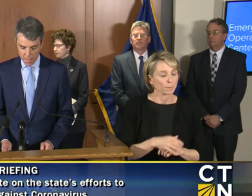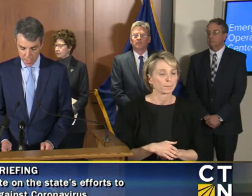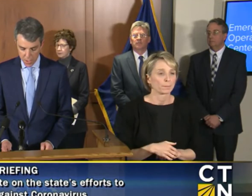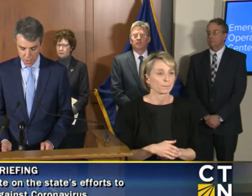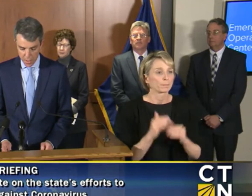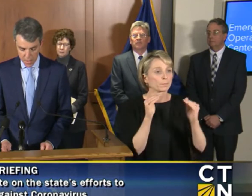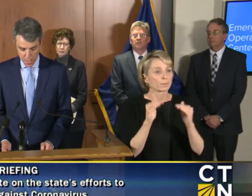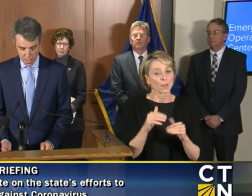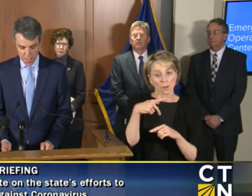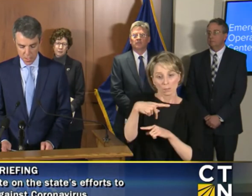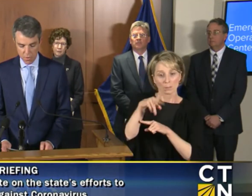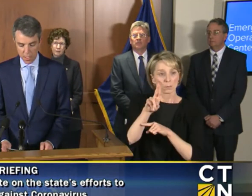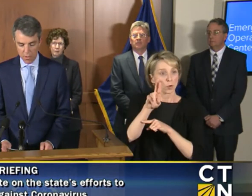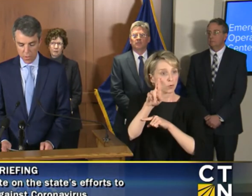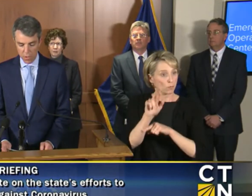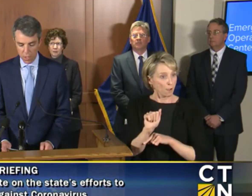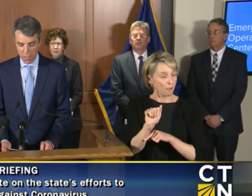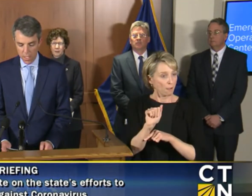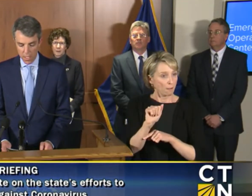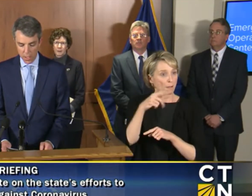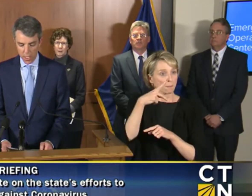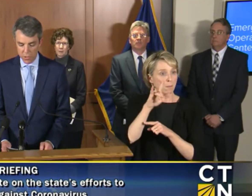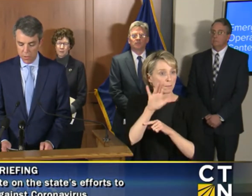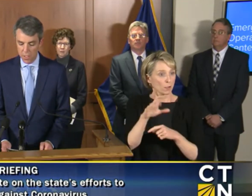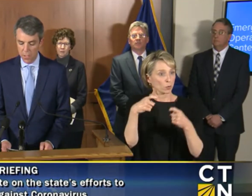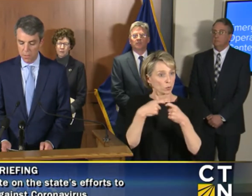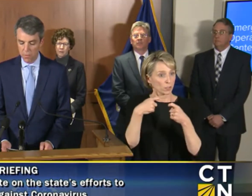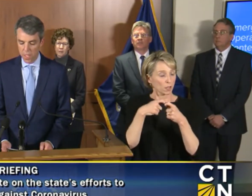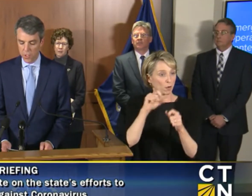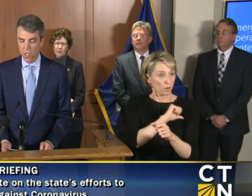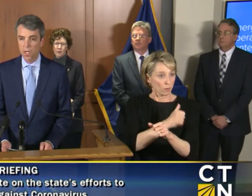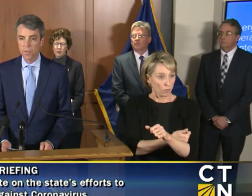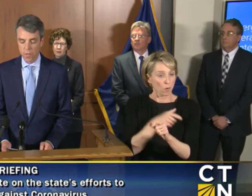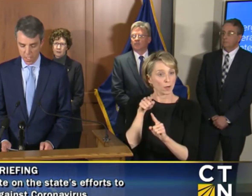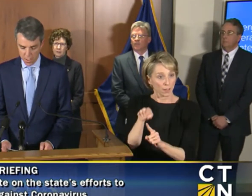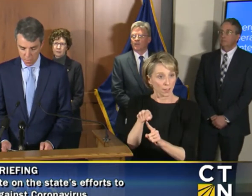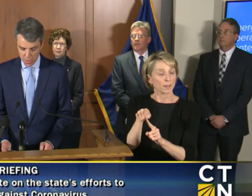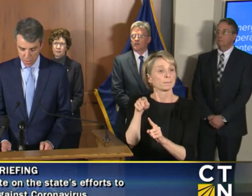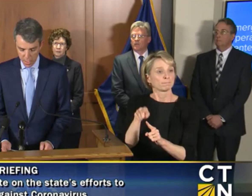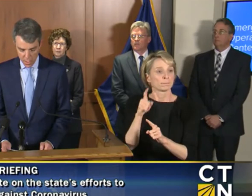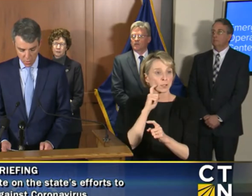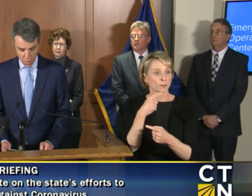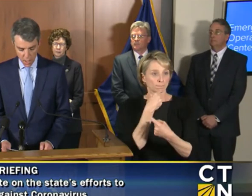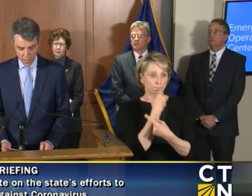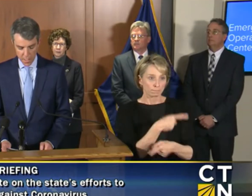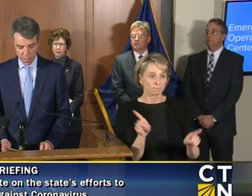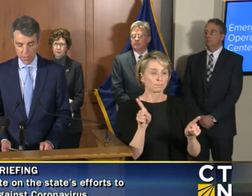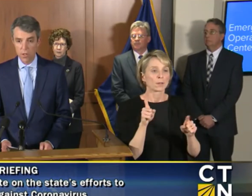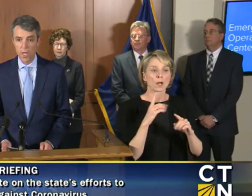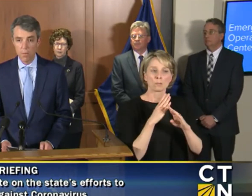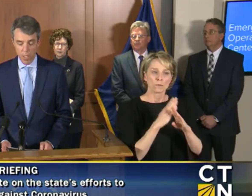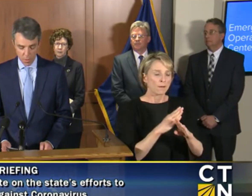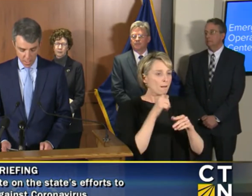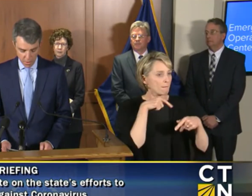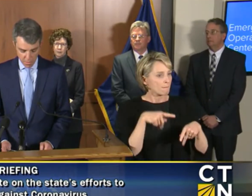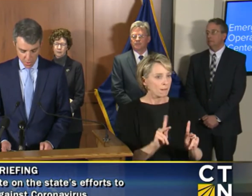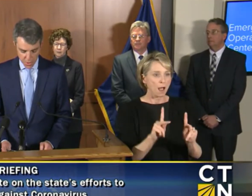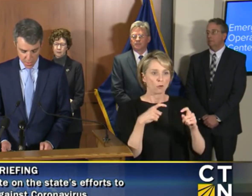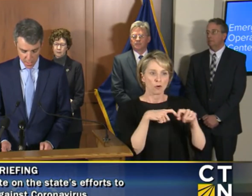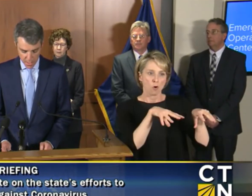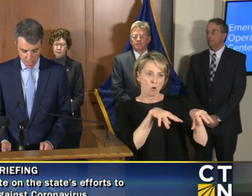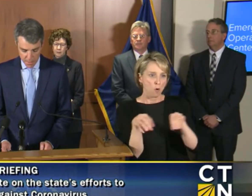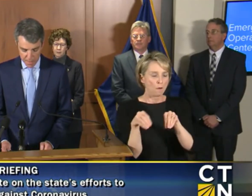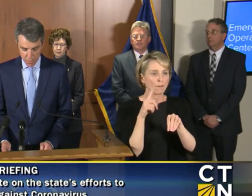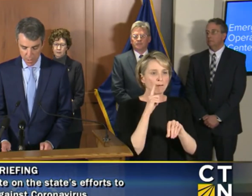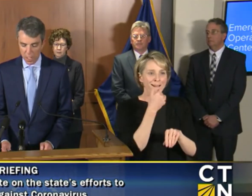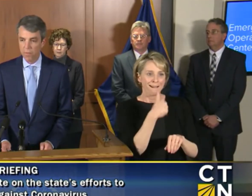Authority, has issued a cease and desist directive to all electric utilities, preventing shutoffs for customers while they are under a public health